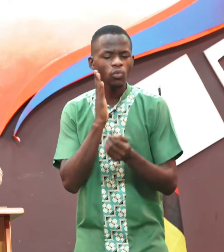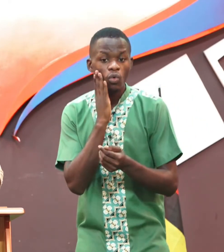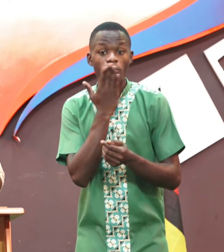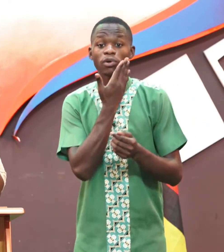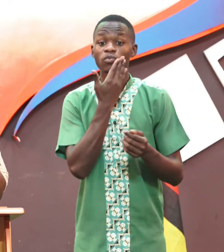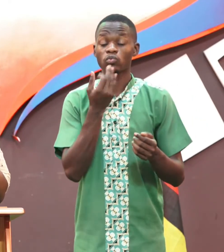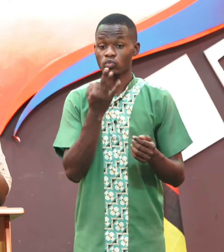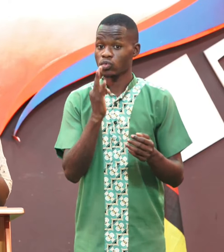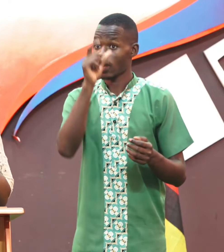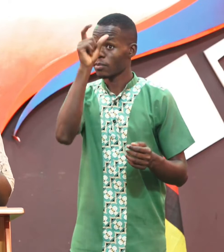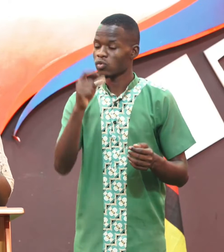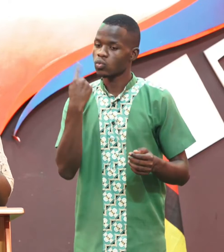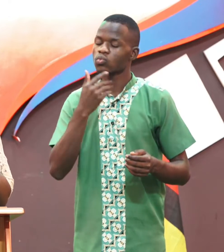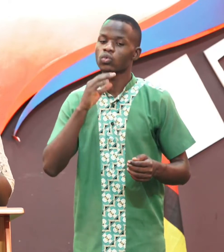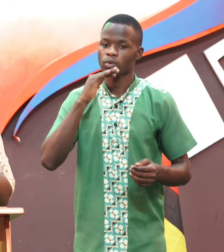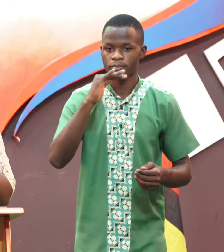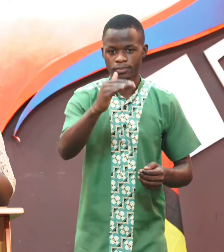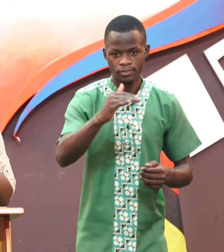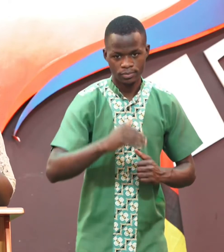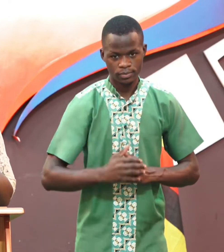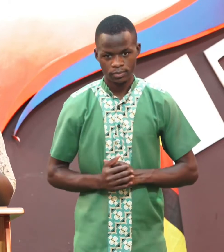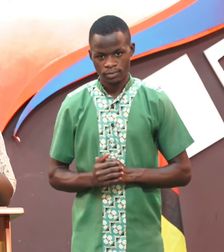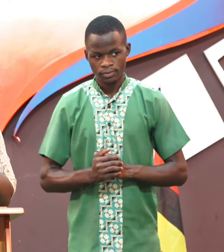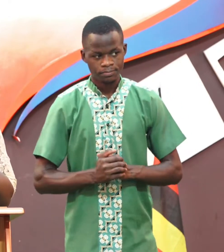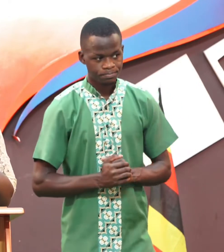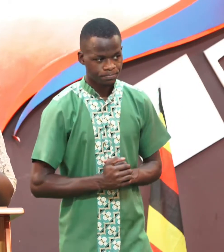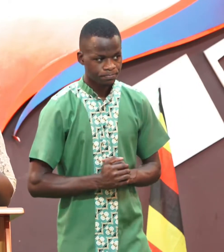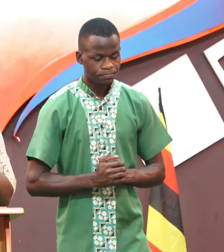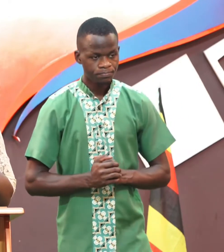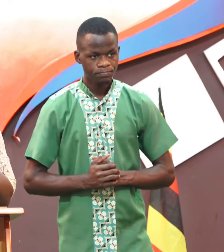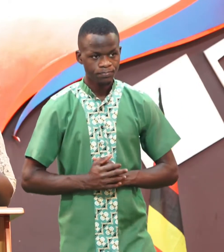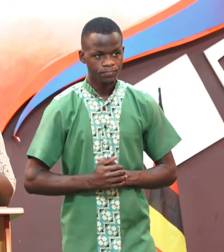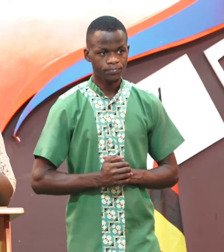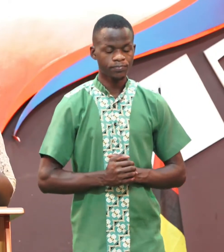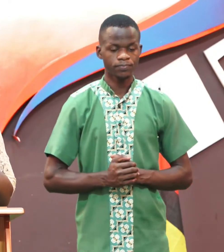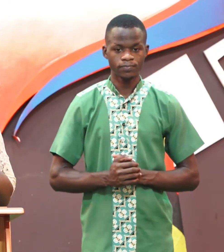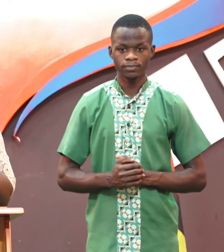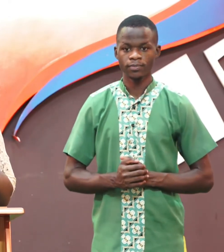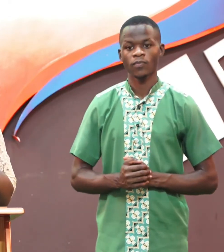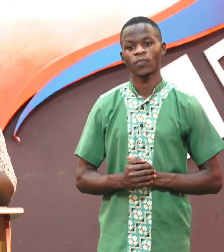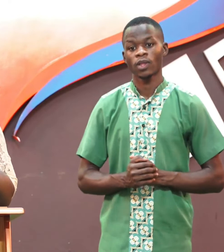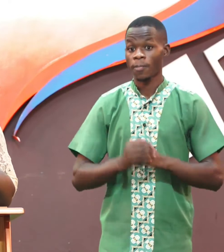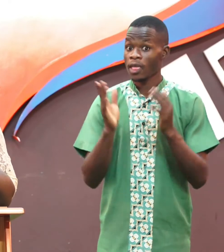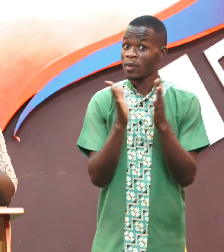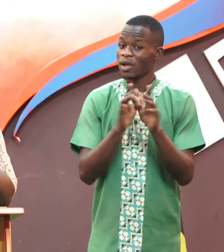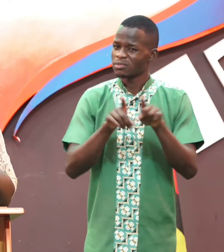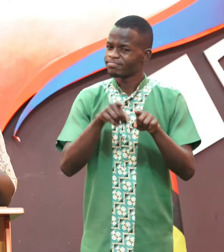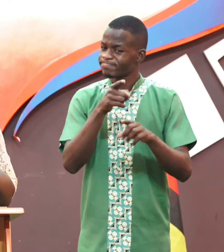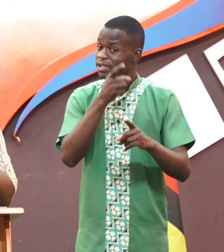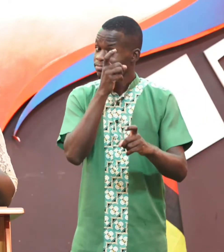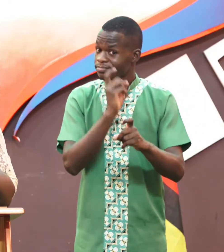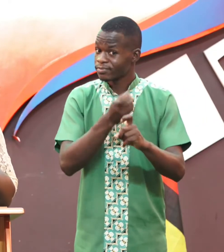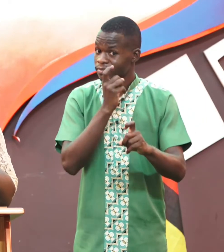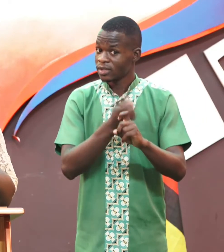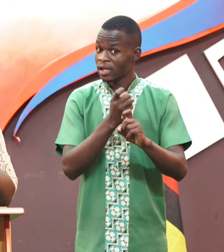ekyo kyogenda okufulumya. You do the work within your heart and you have mercy on the person upon whom you're going to release that kind of word. Era kiba kizibu nnyo omuntu okwogera